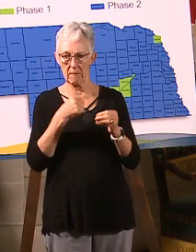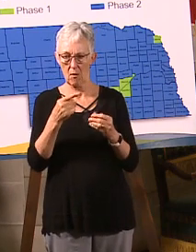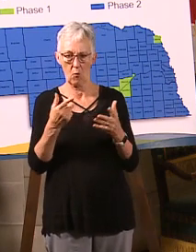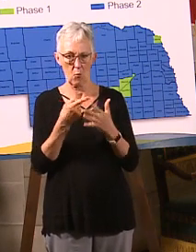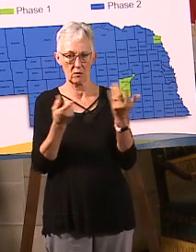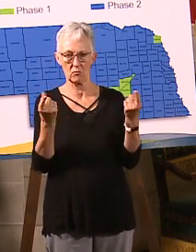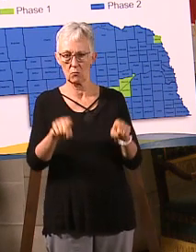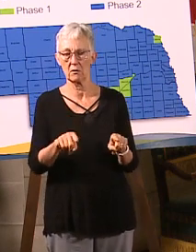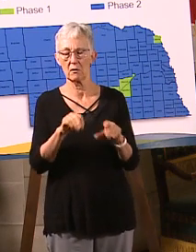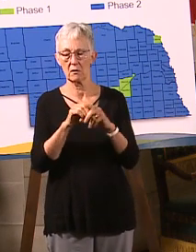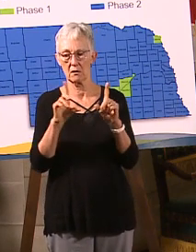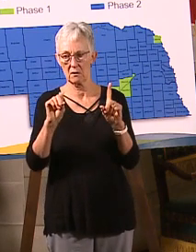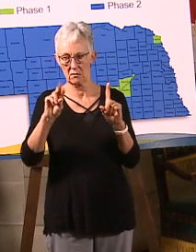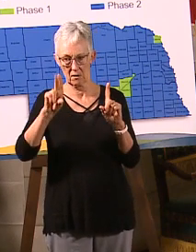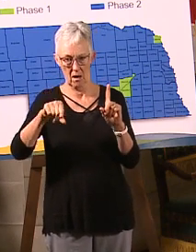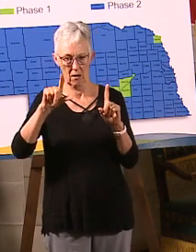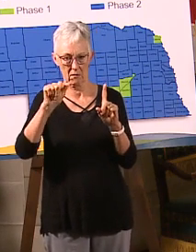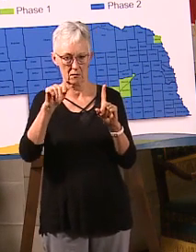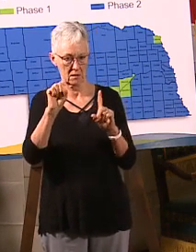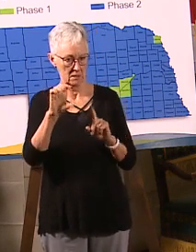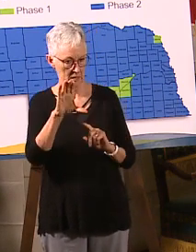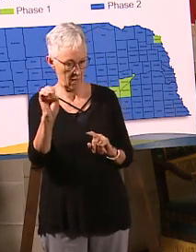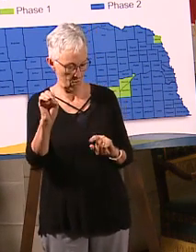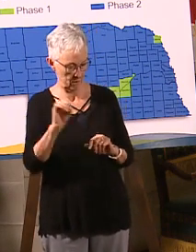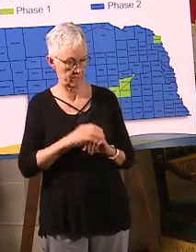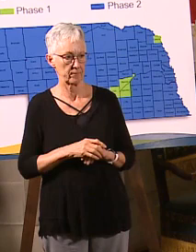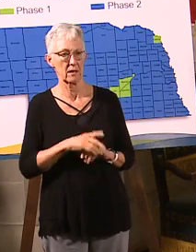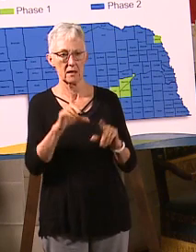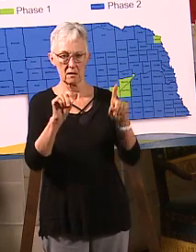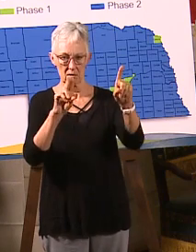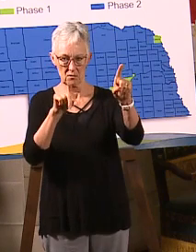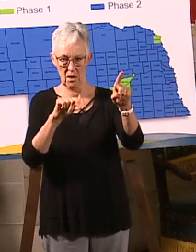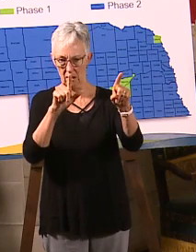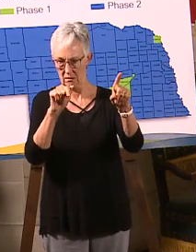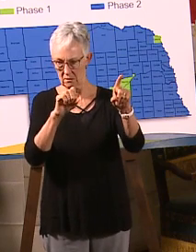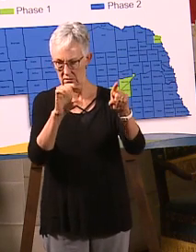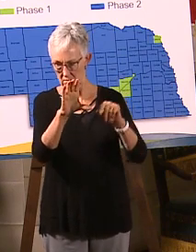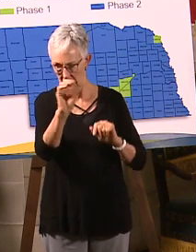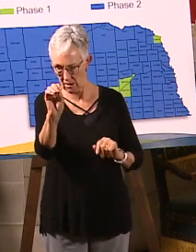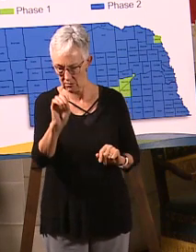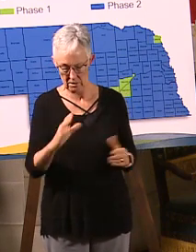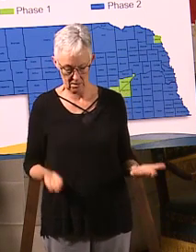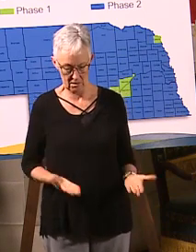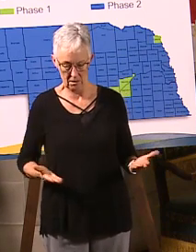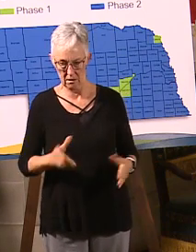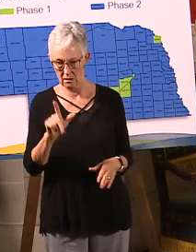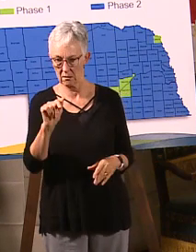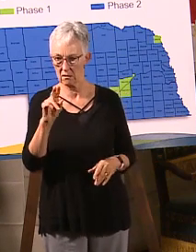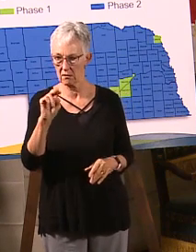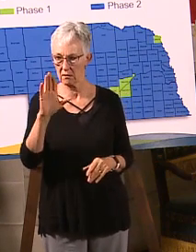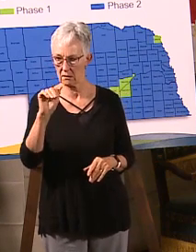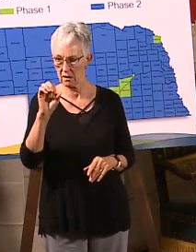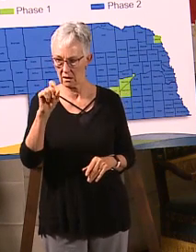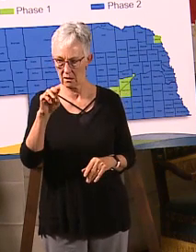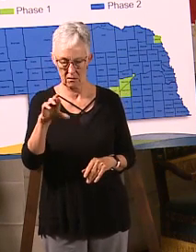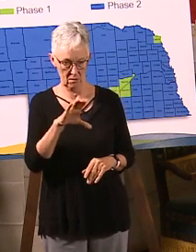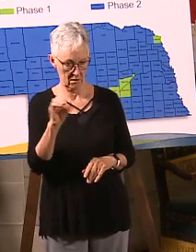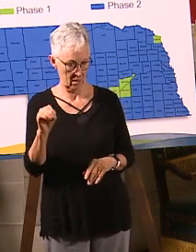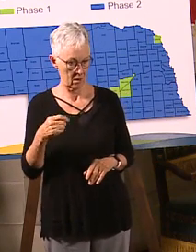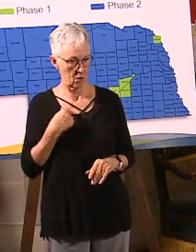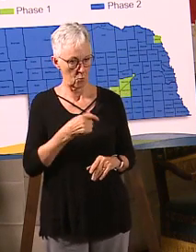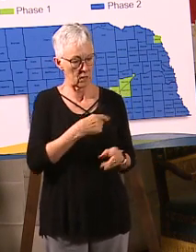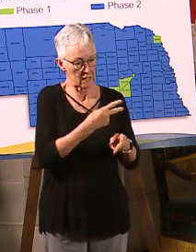County. Now, we've talked about Douglas County and Lancaster County have been tracking statistics based on race and